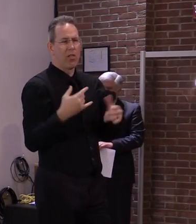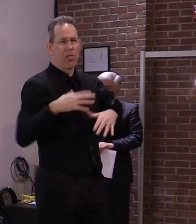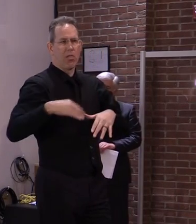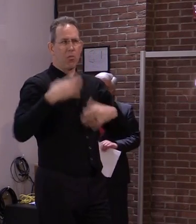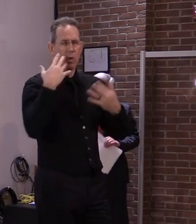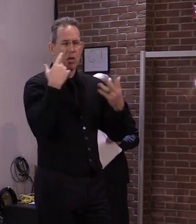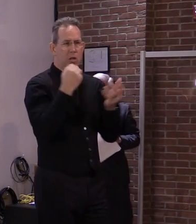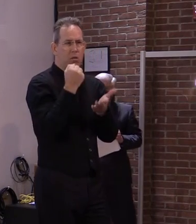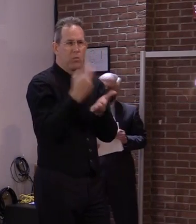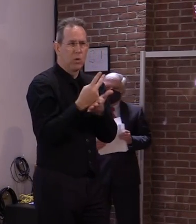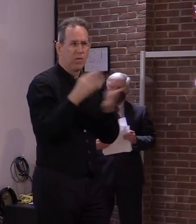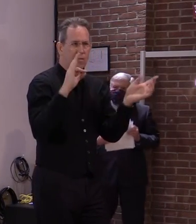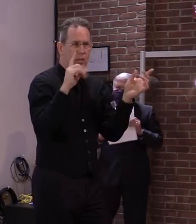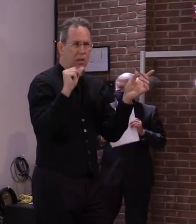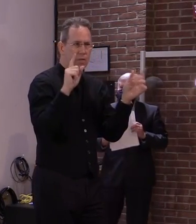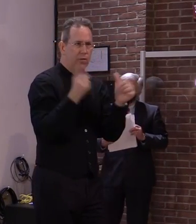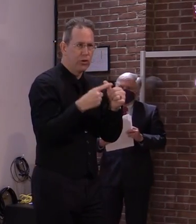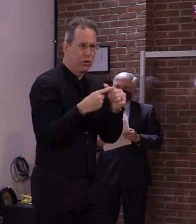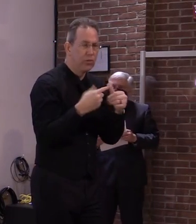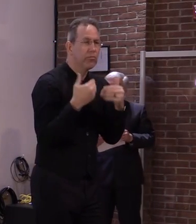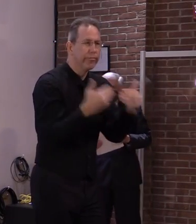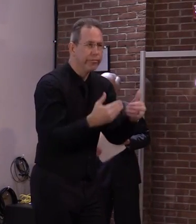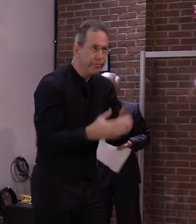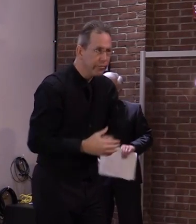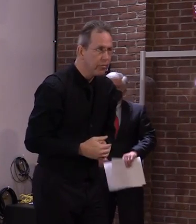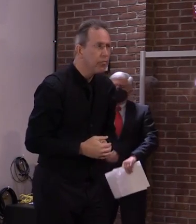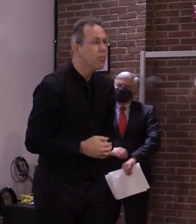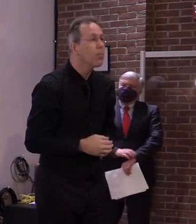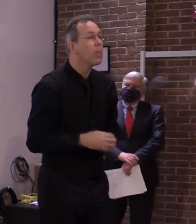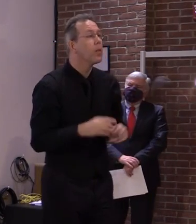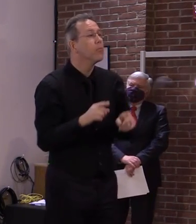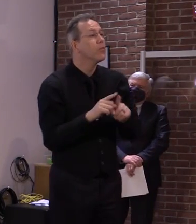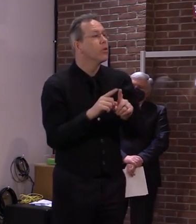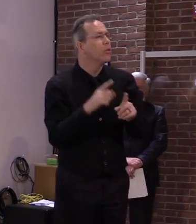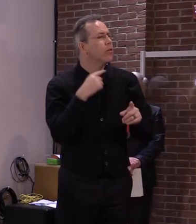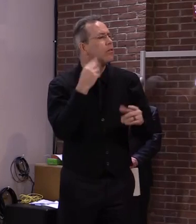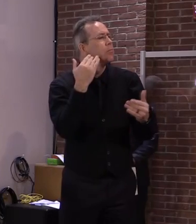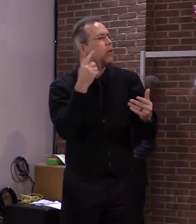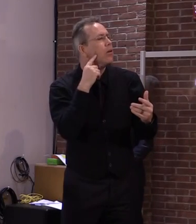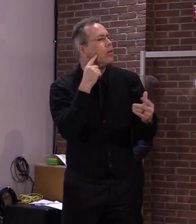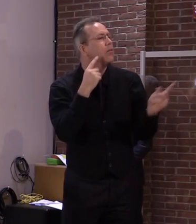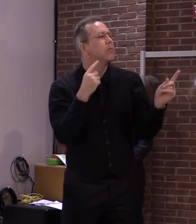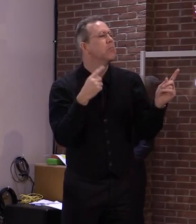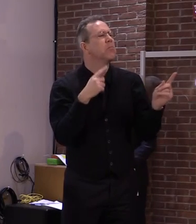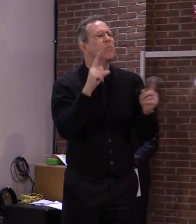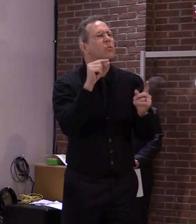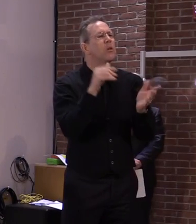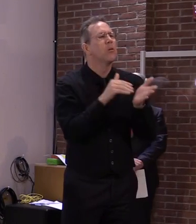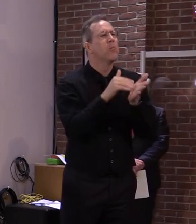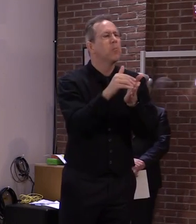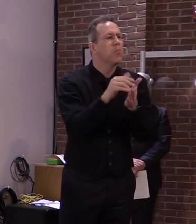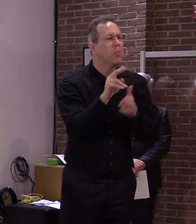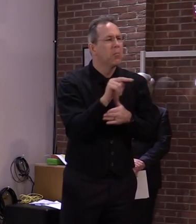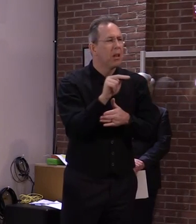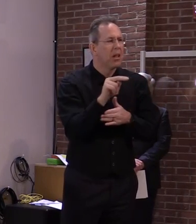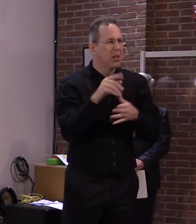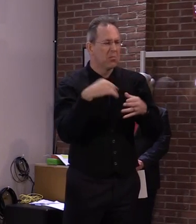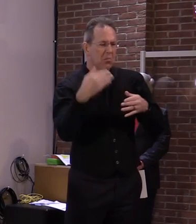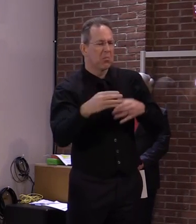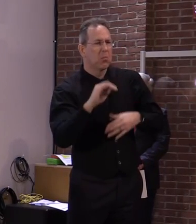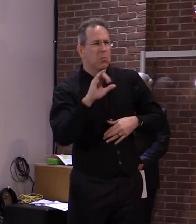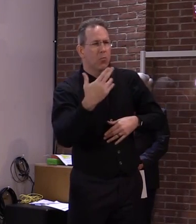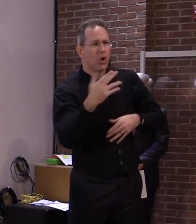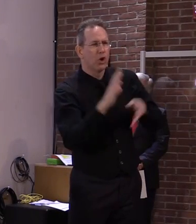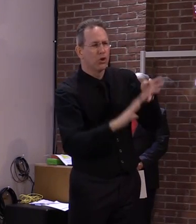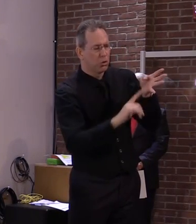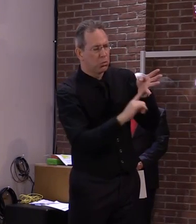added that they anticipate 20 million doses by the end of March, which didn't make a lot of sense to me at the